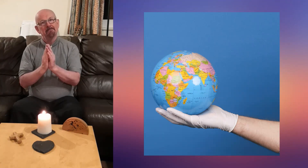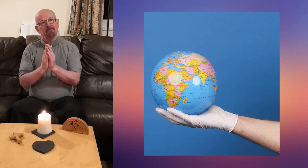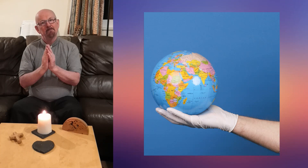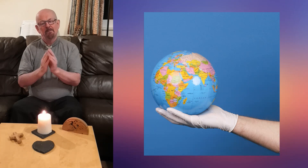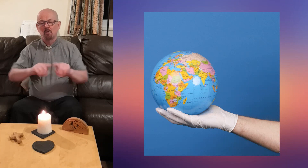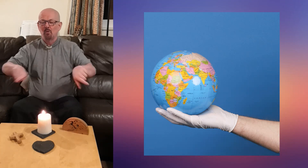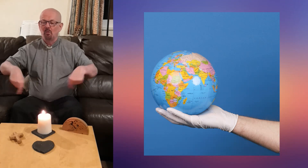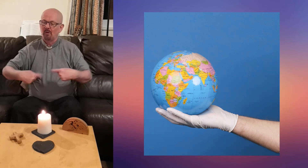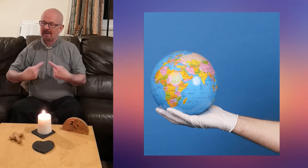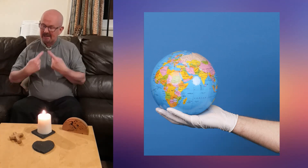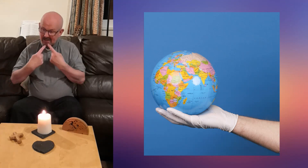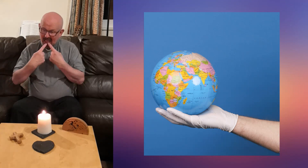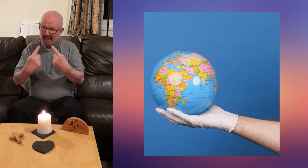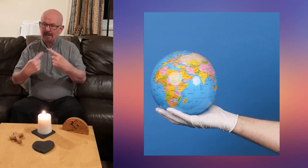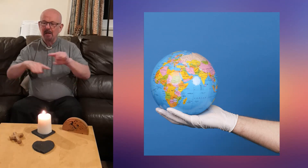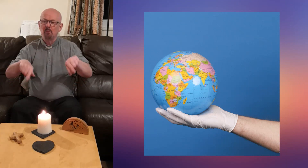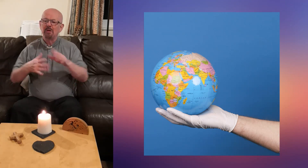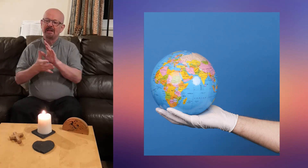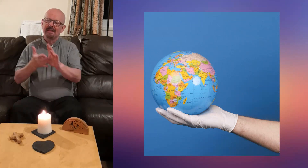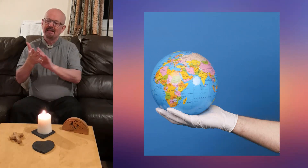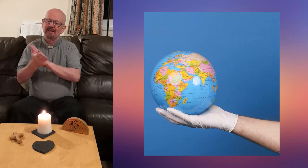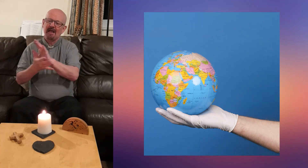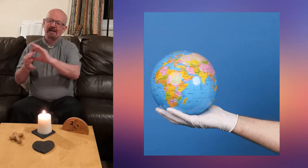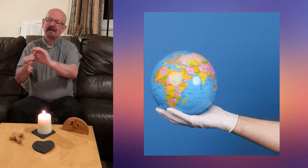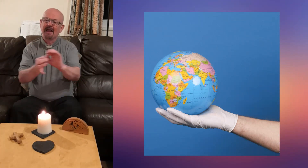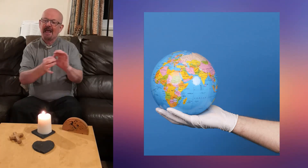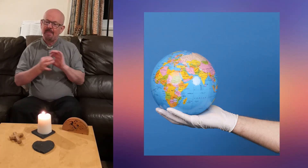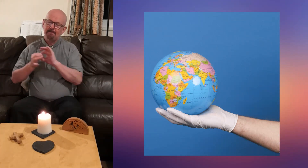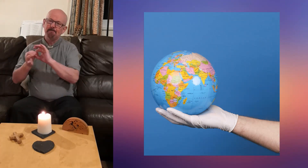We say and sign together.